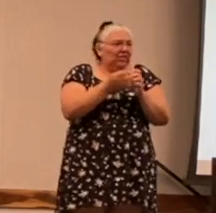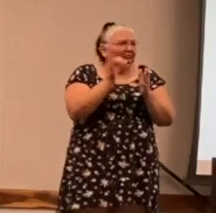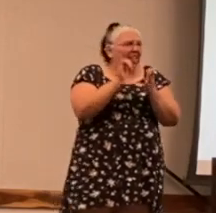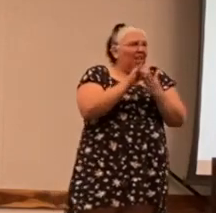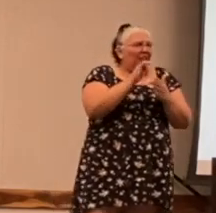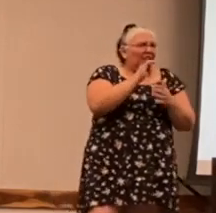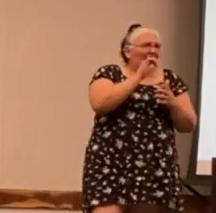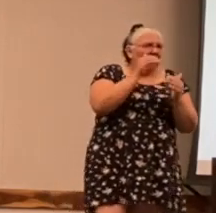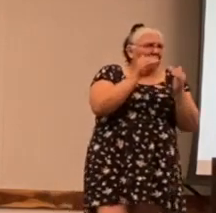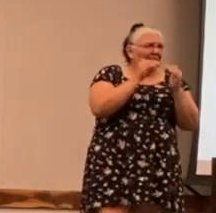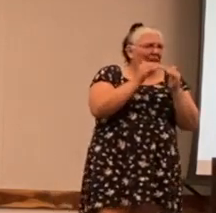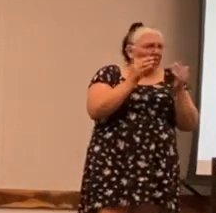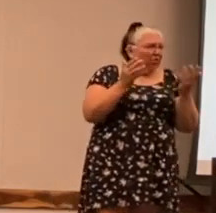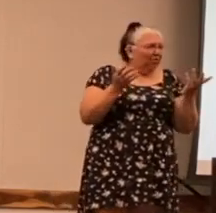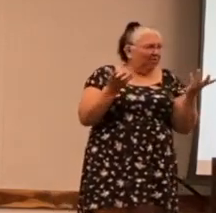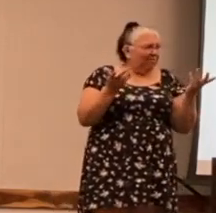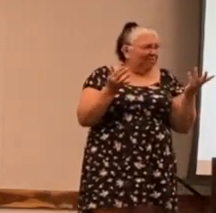unfair?